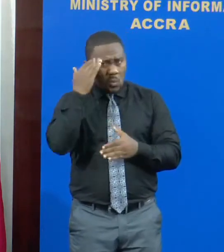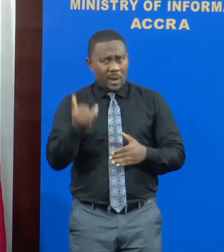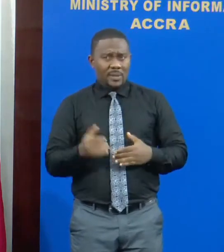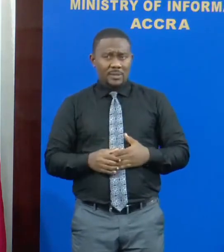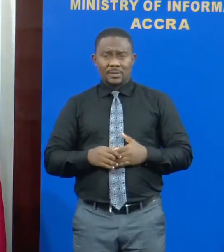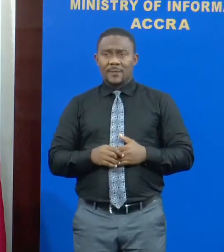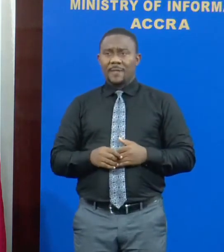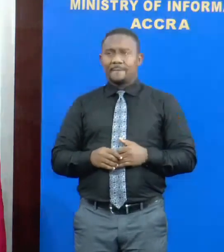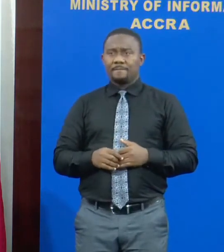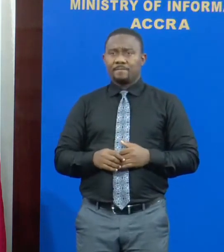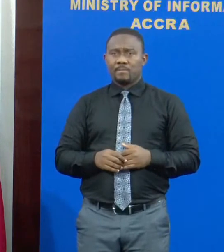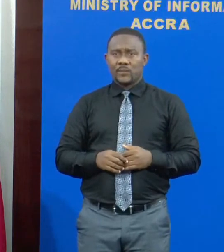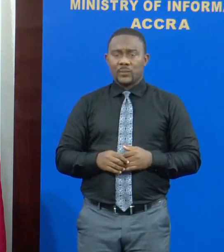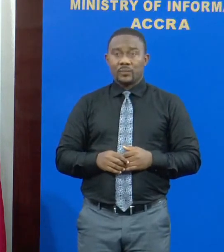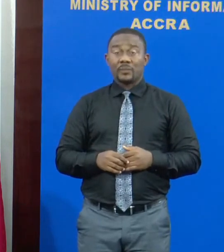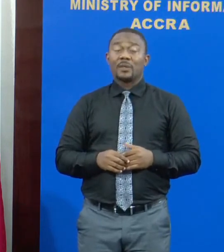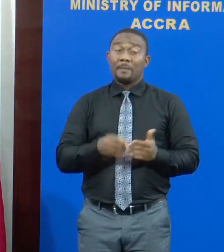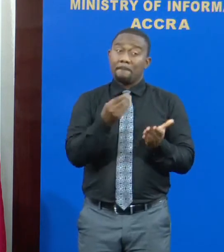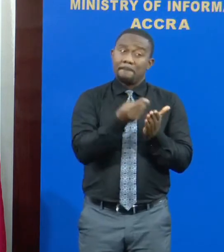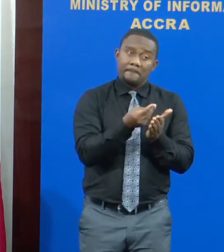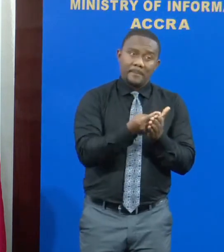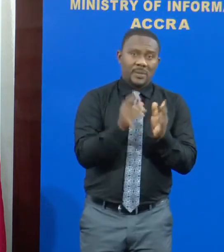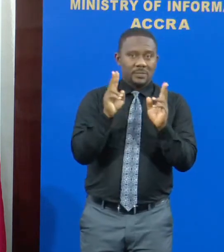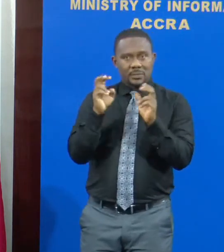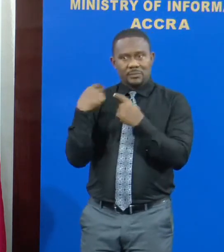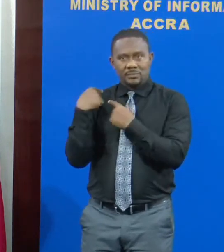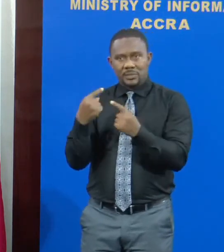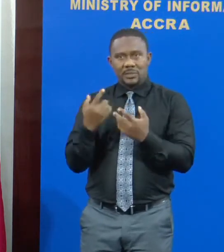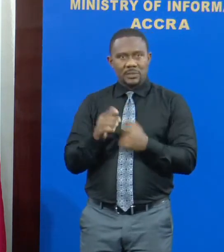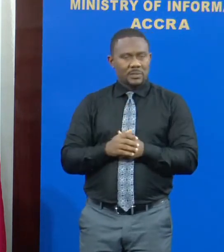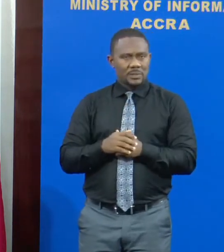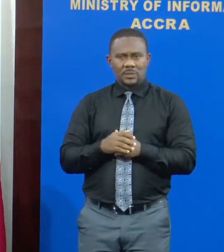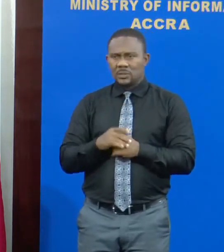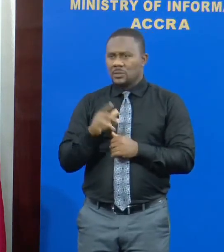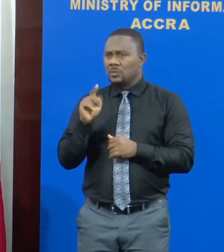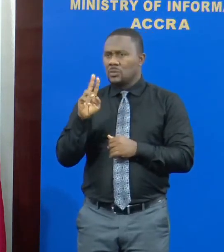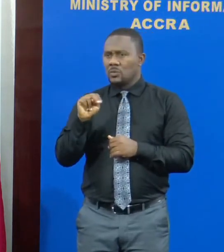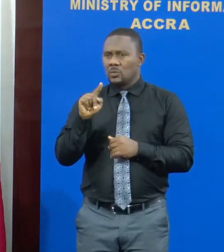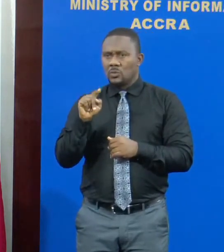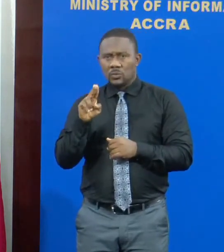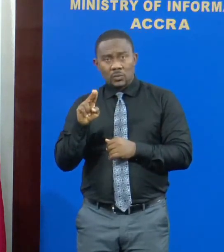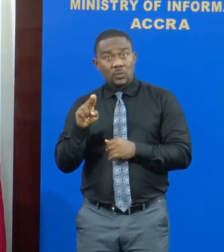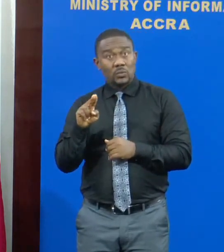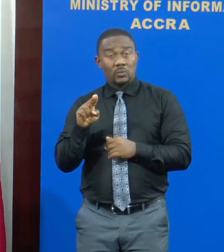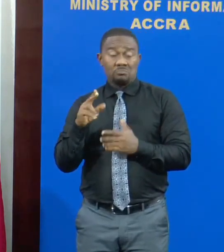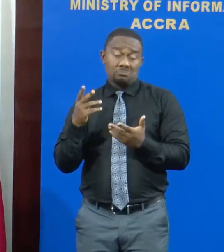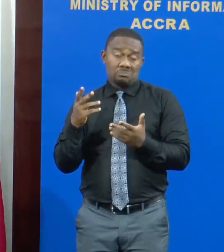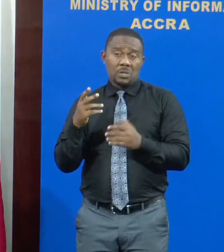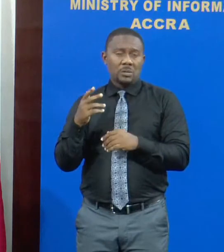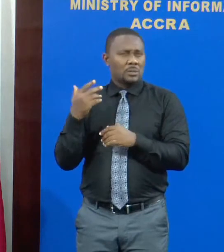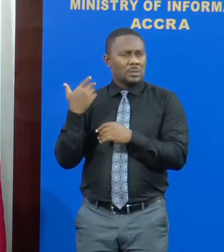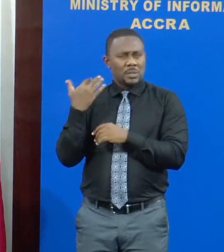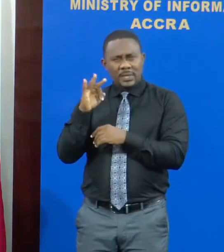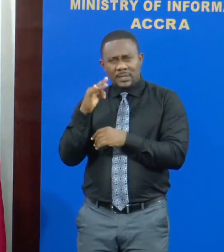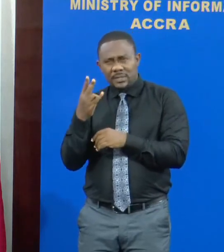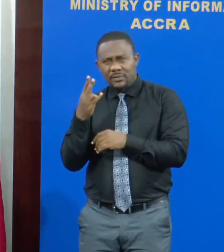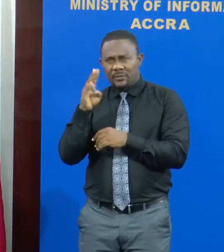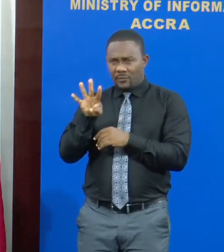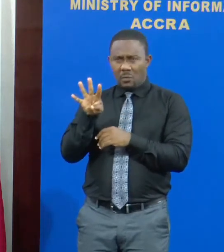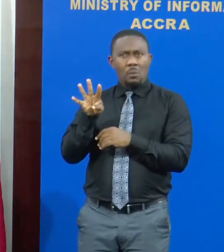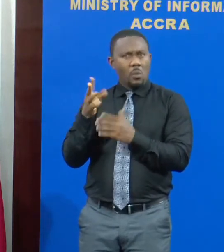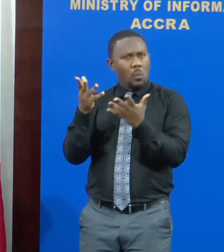things, fundamentally because of lack of funding. Since Kutu Echampong had wanted to do this in 1974 and thereabouts, and